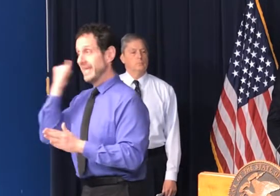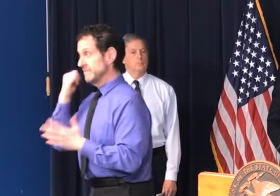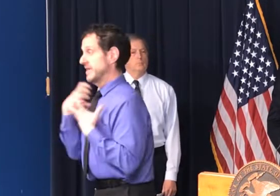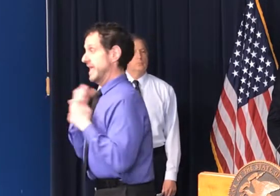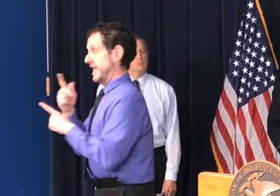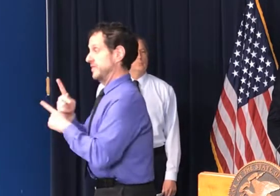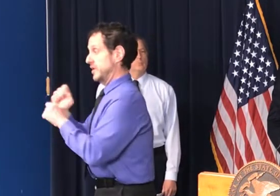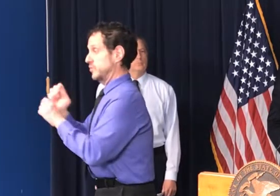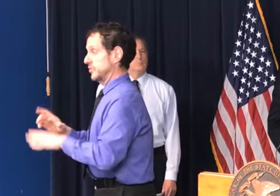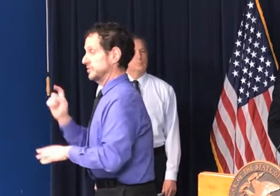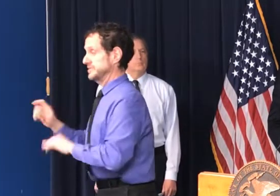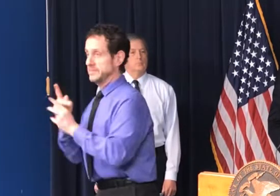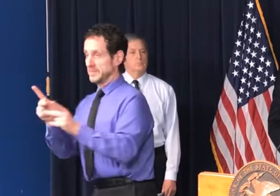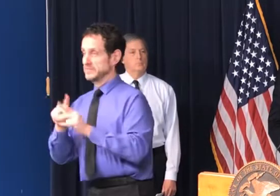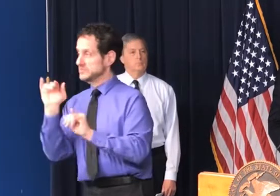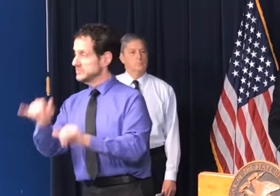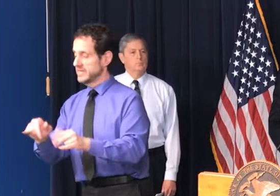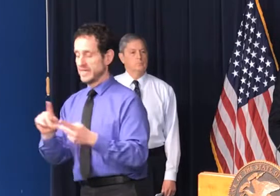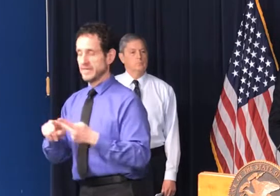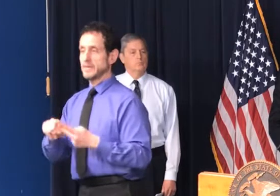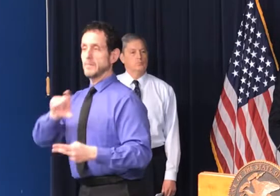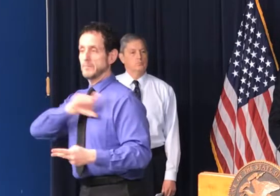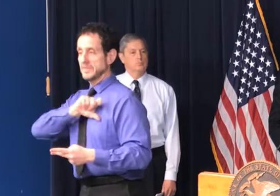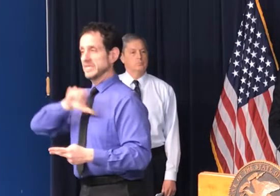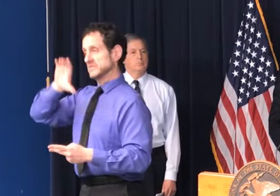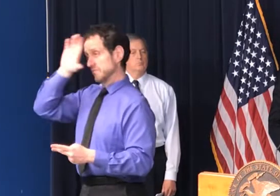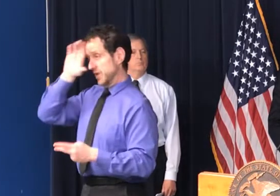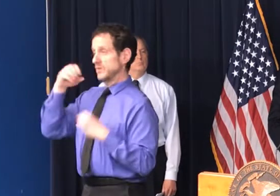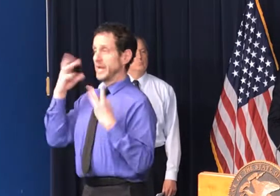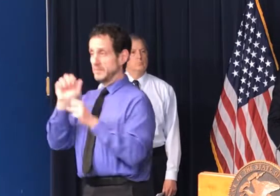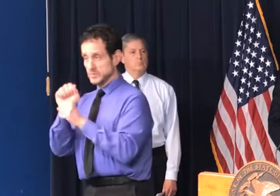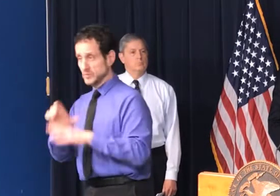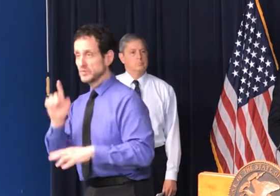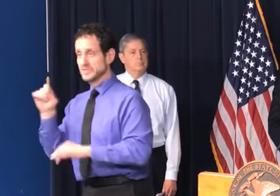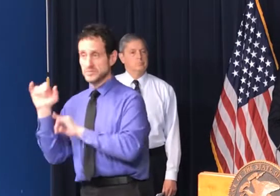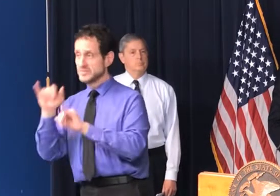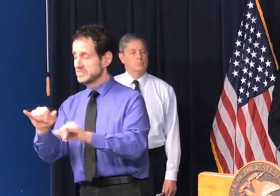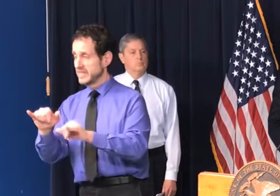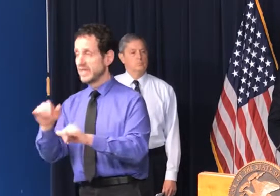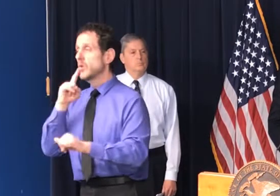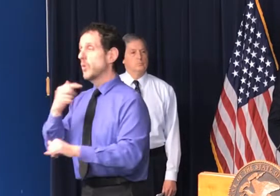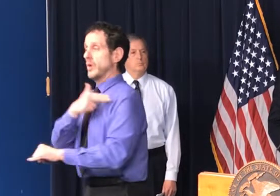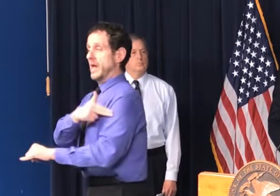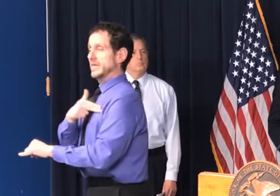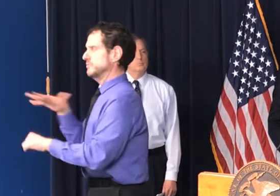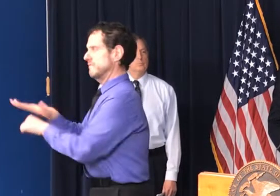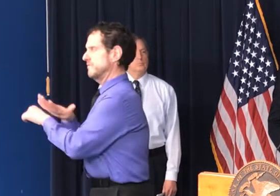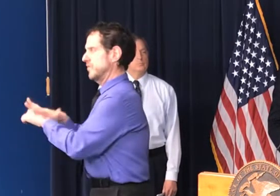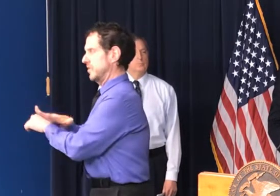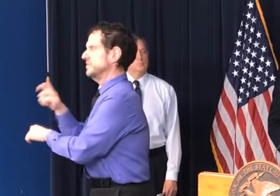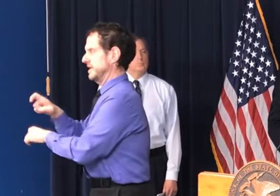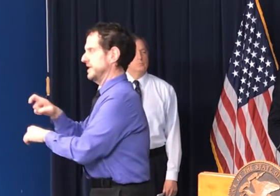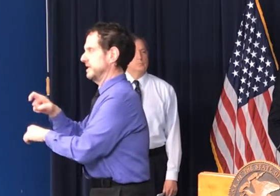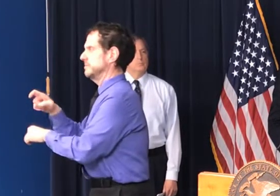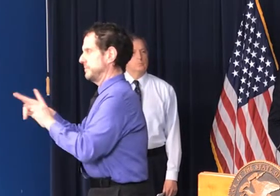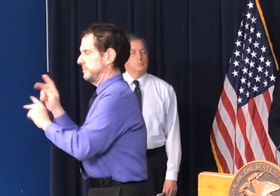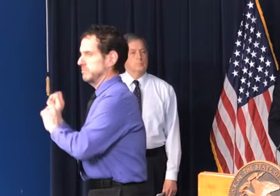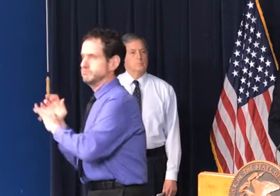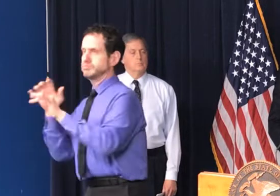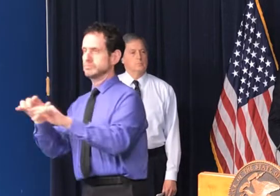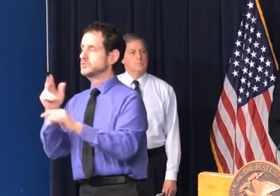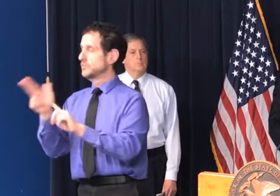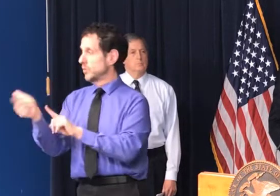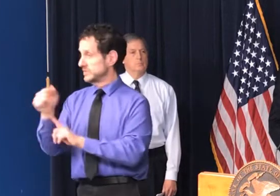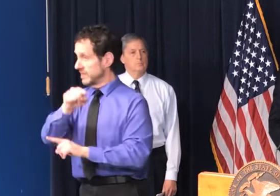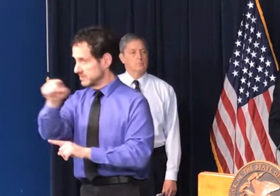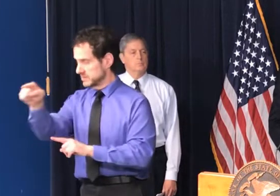for healthcare workers, first responders, and hospital overflow. I am truly honored and humbled to represent an